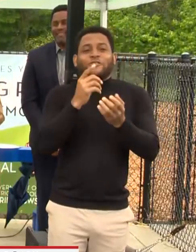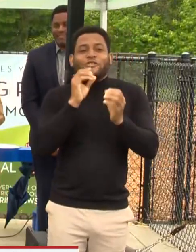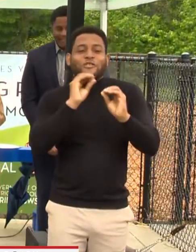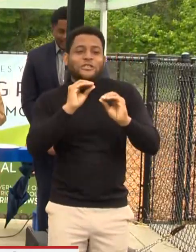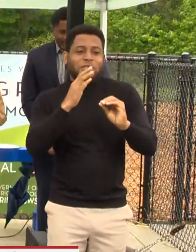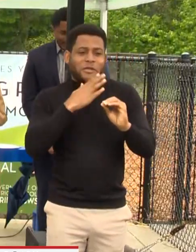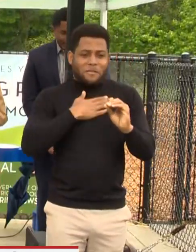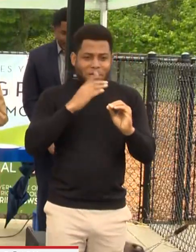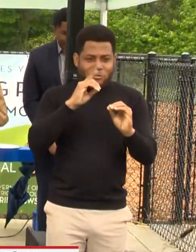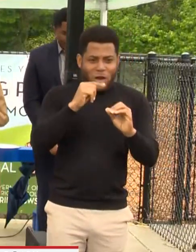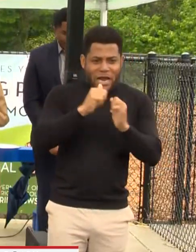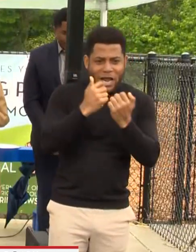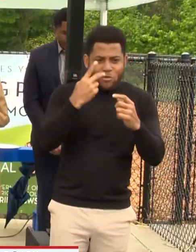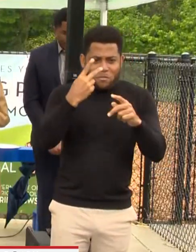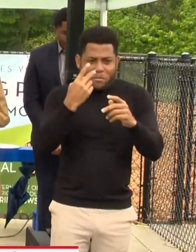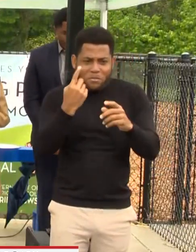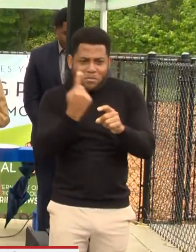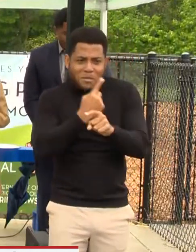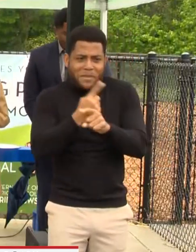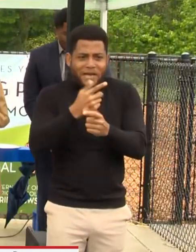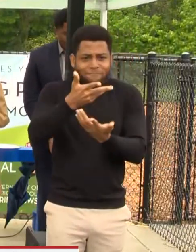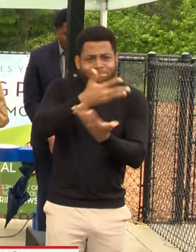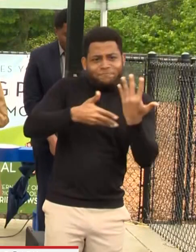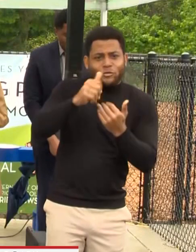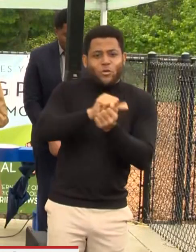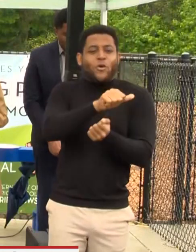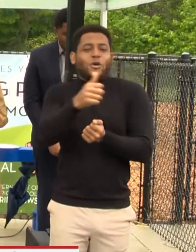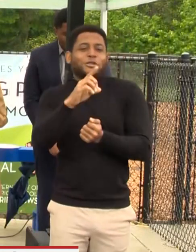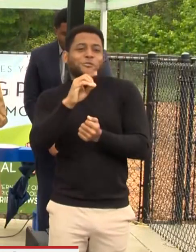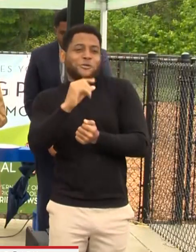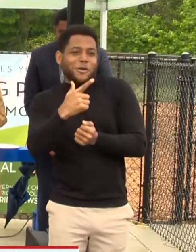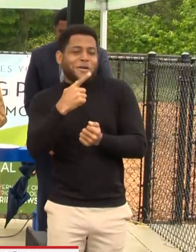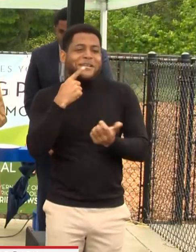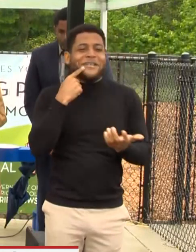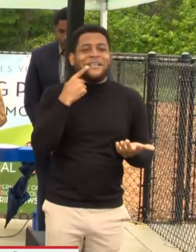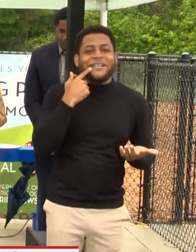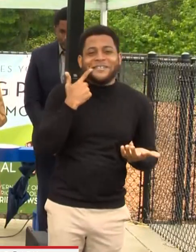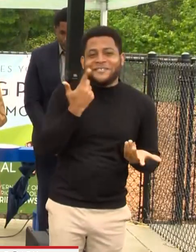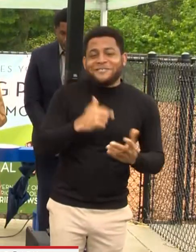appropriately. Not only will it be a space for community, you can see the